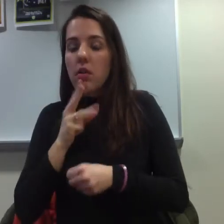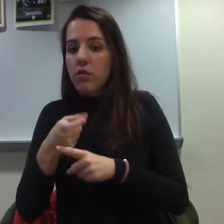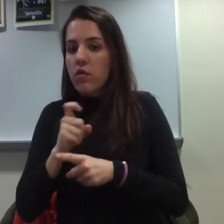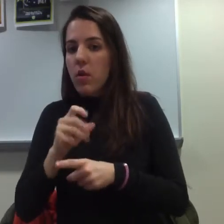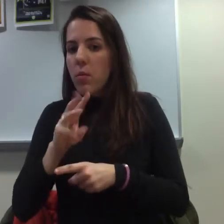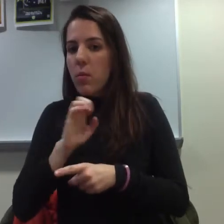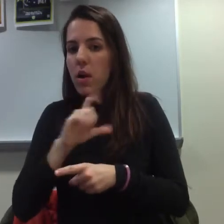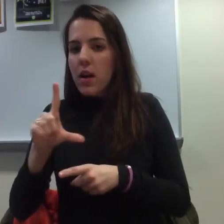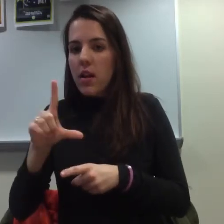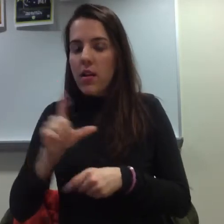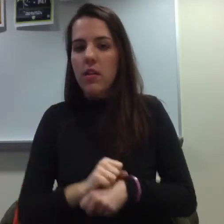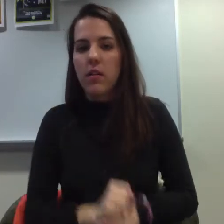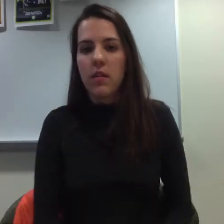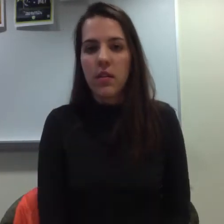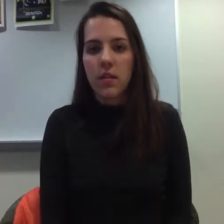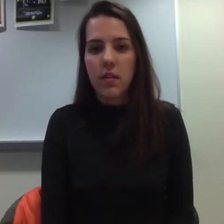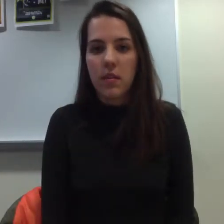we used to take to the bedroom.